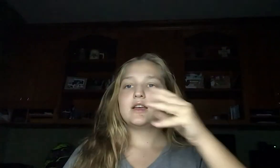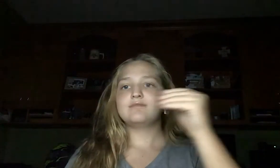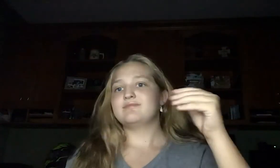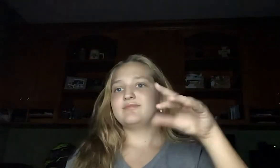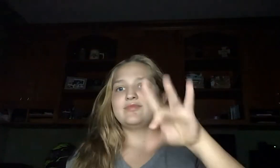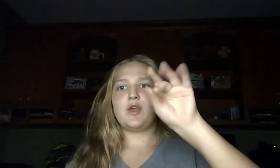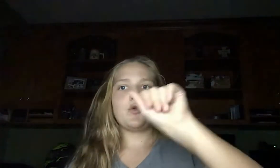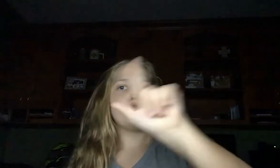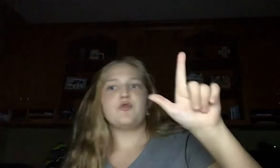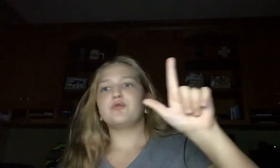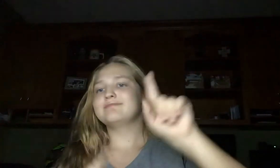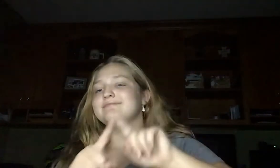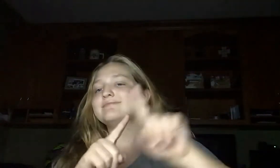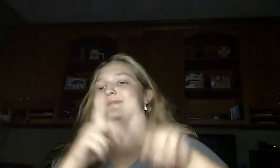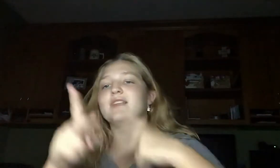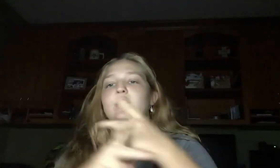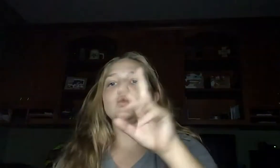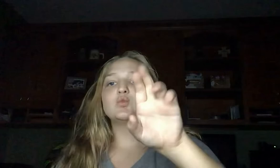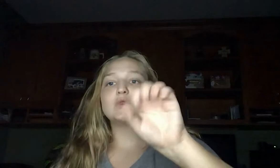links and resources for the Deaf community.